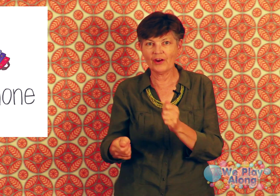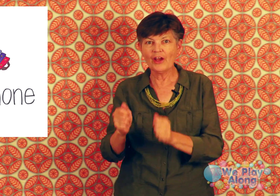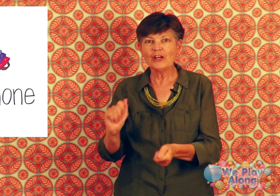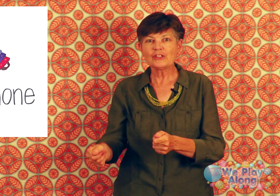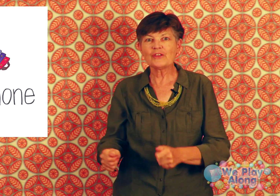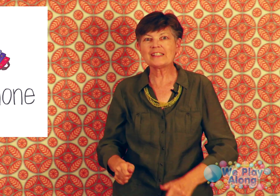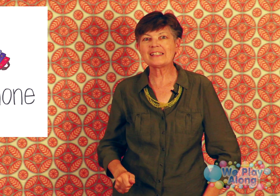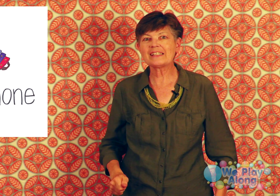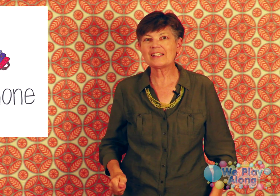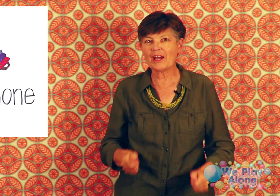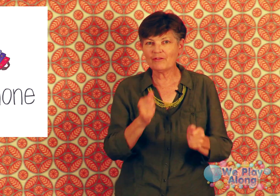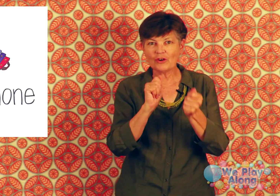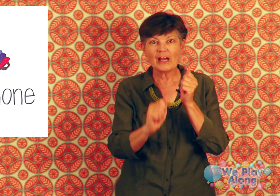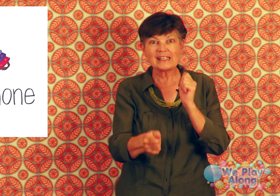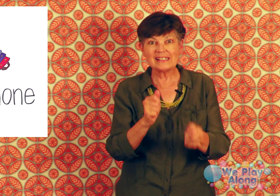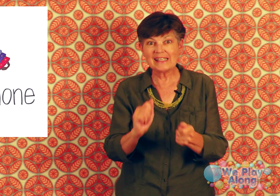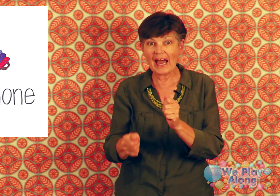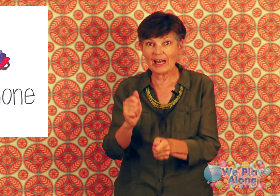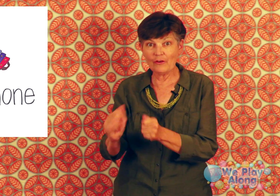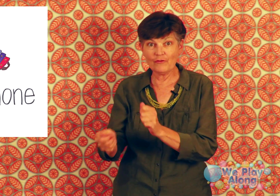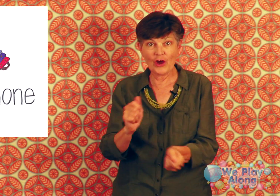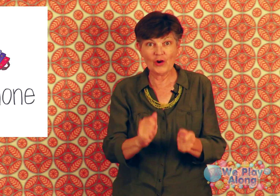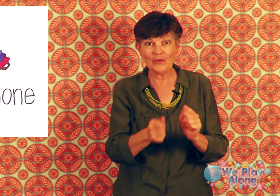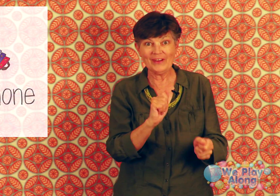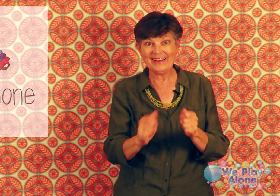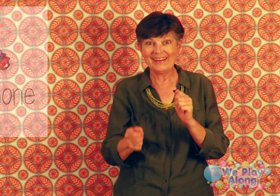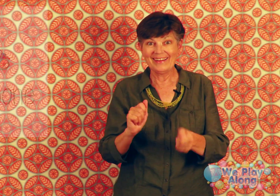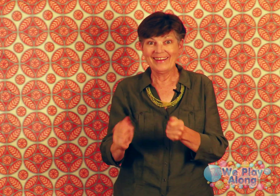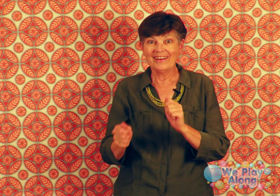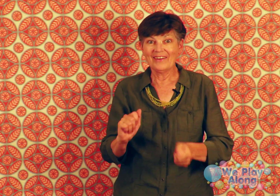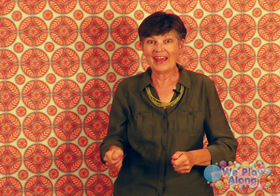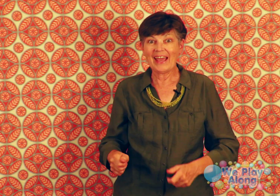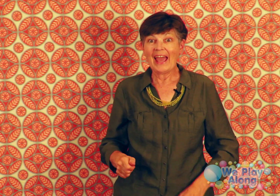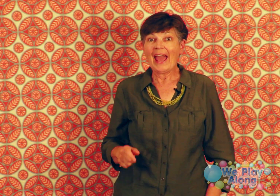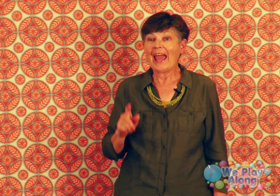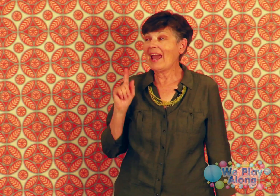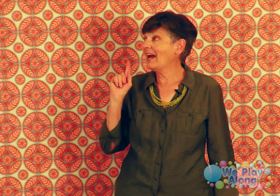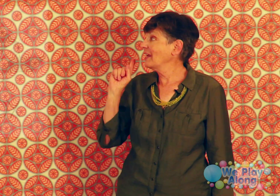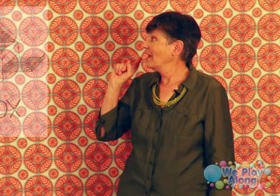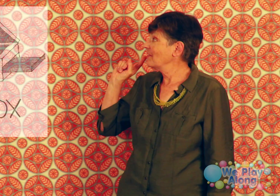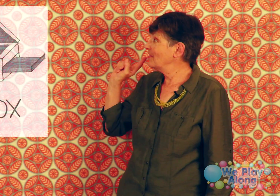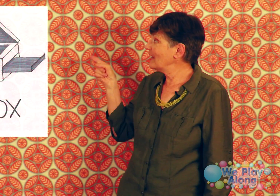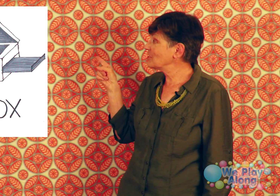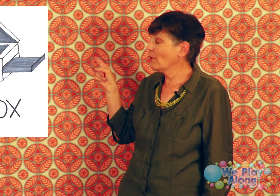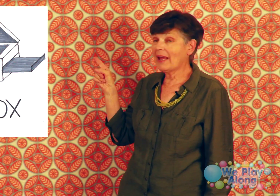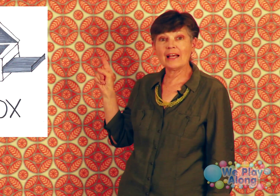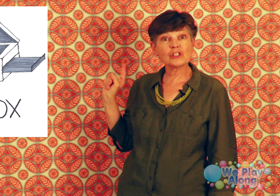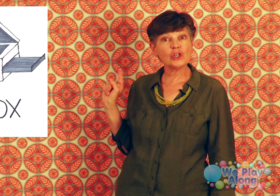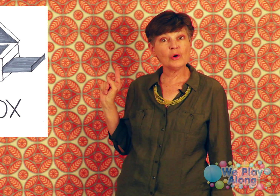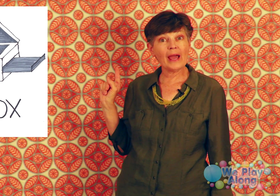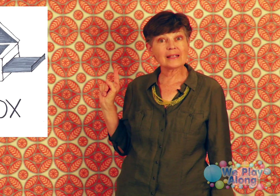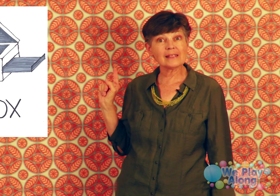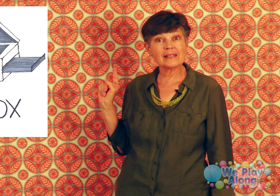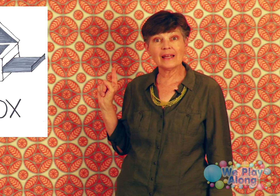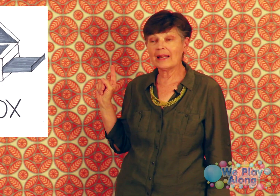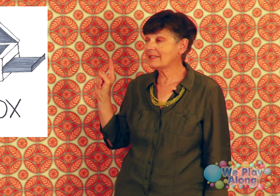there. So this is the sign for xylophone. Okay, and this one has two X's in it. It's